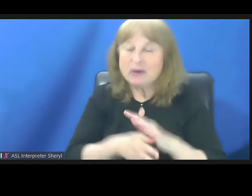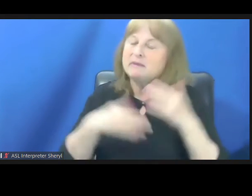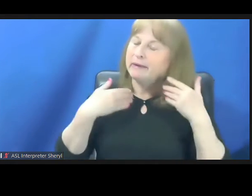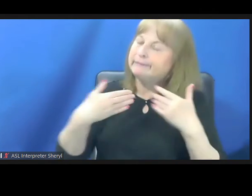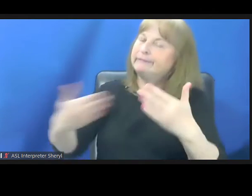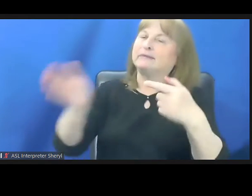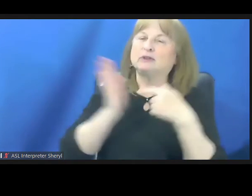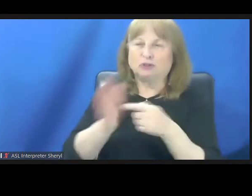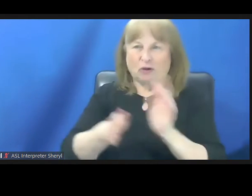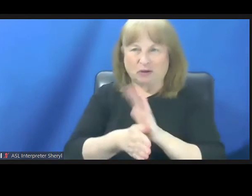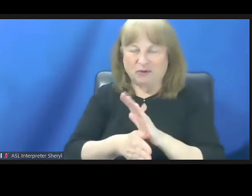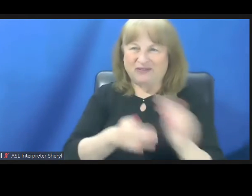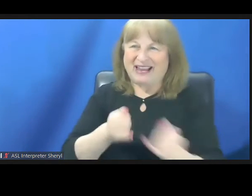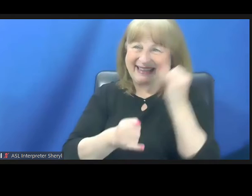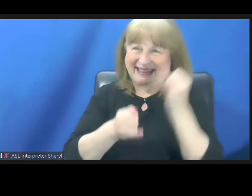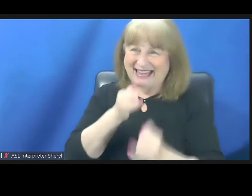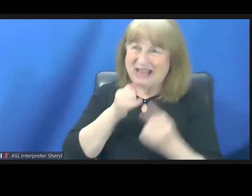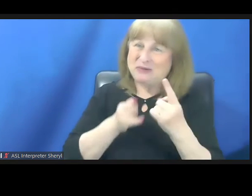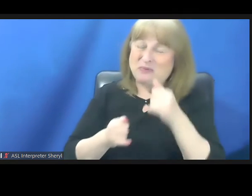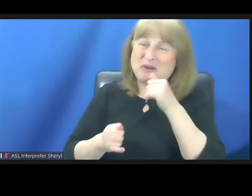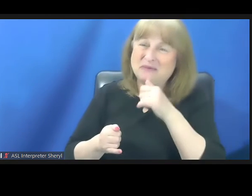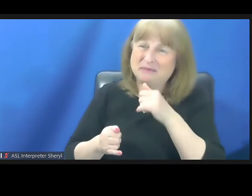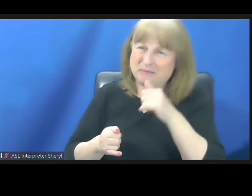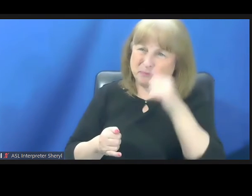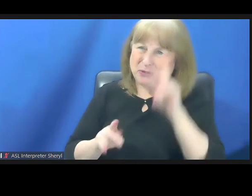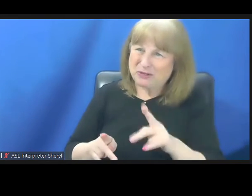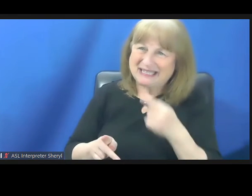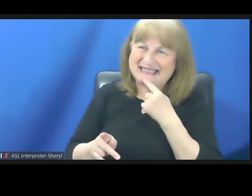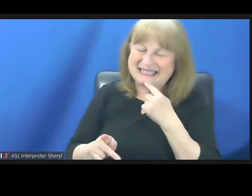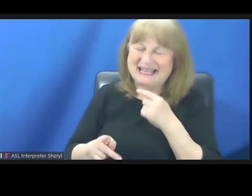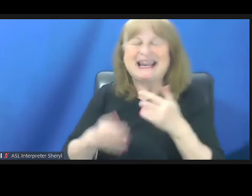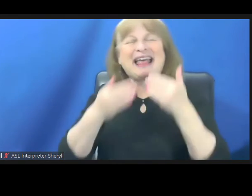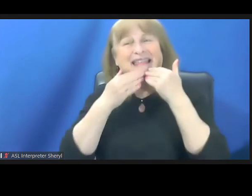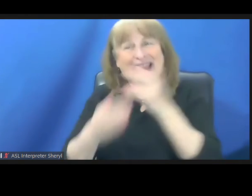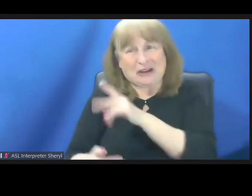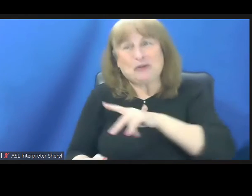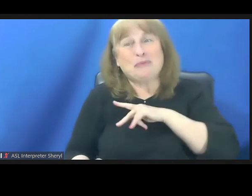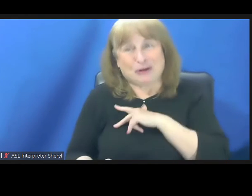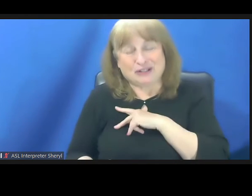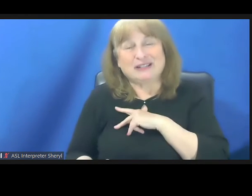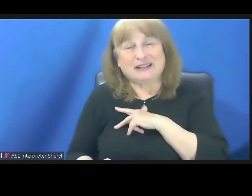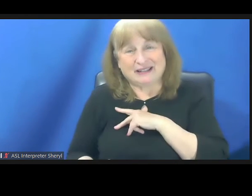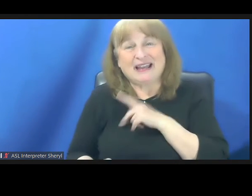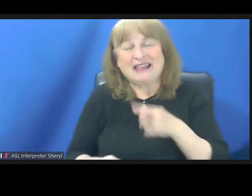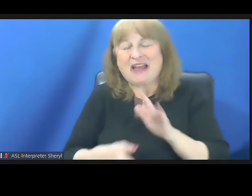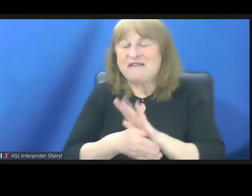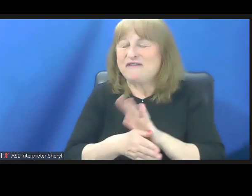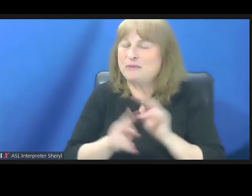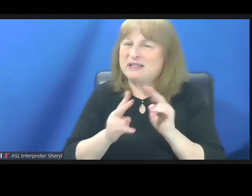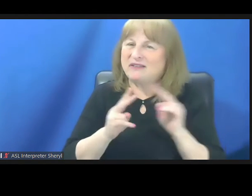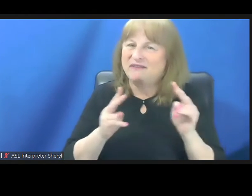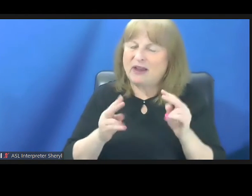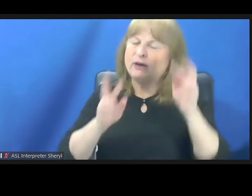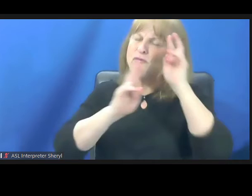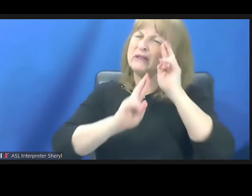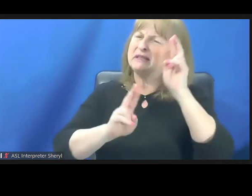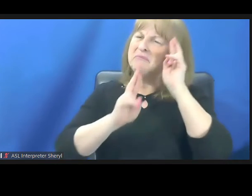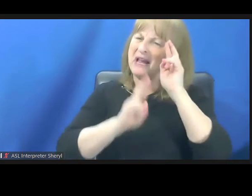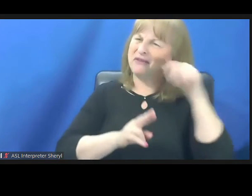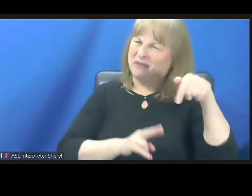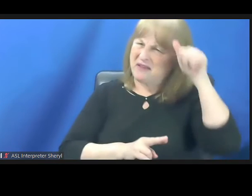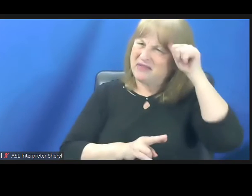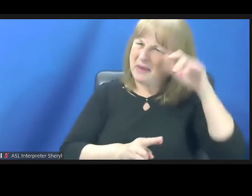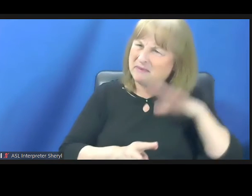film. In the end, one of them came and said, I want to thank you personally because the film was very respectful of the man and